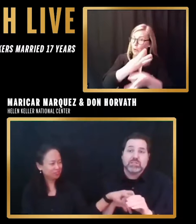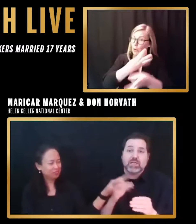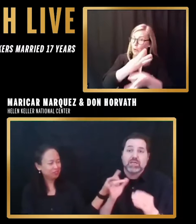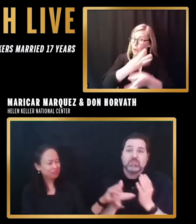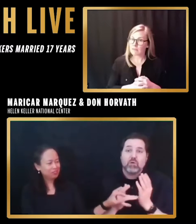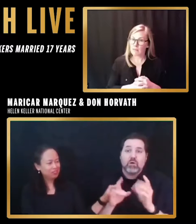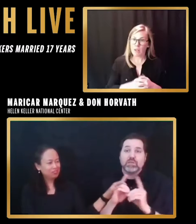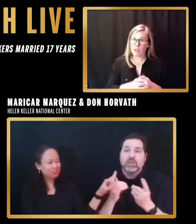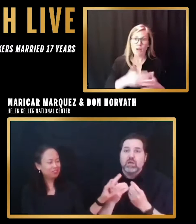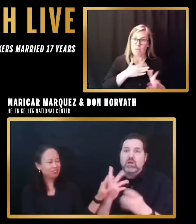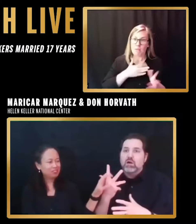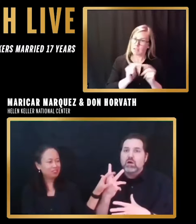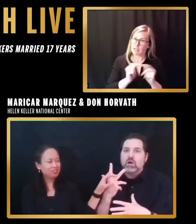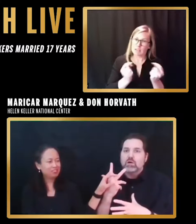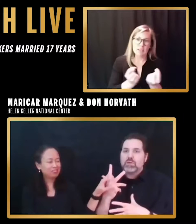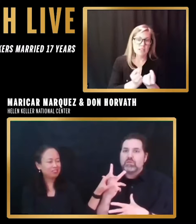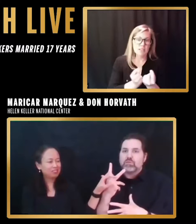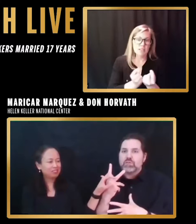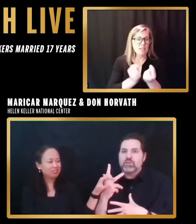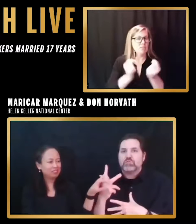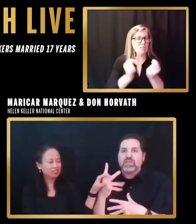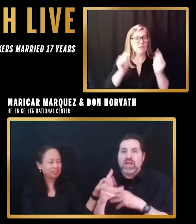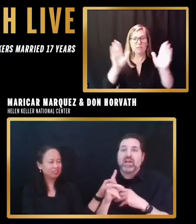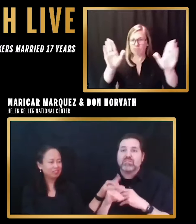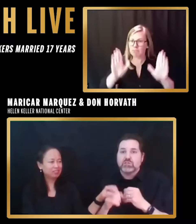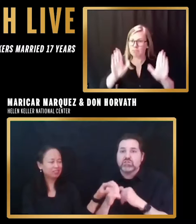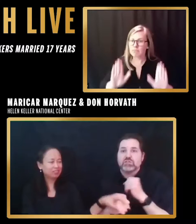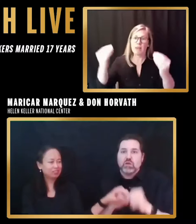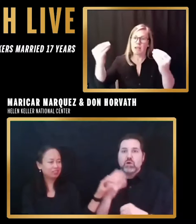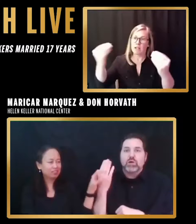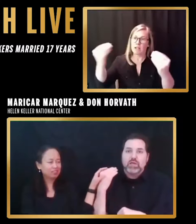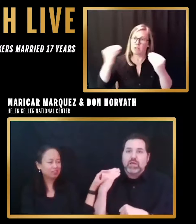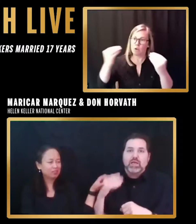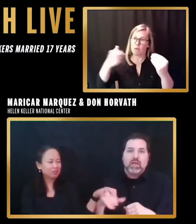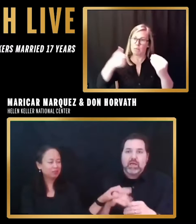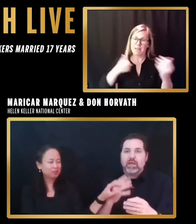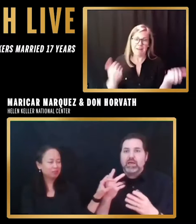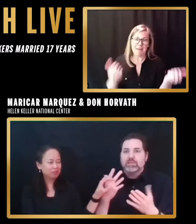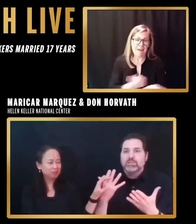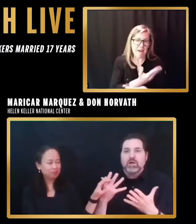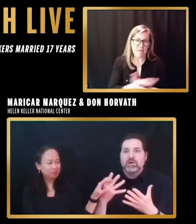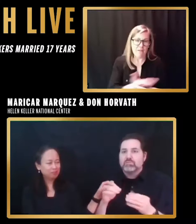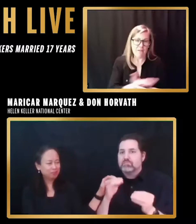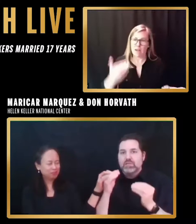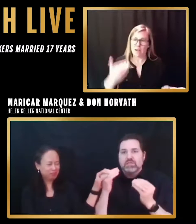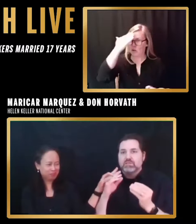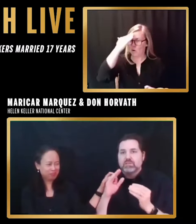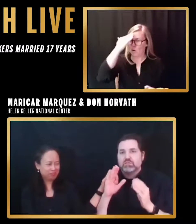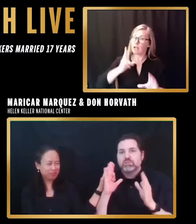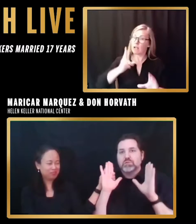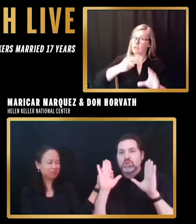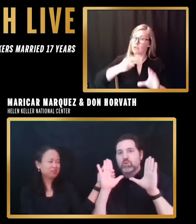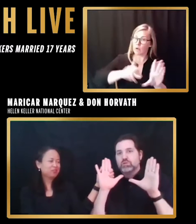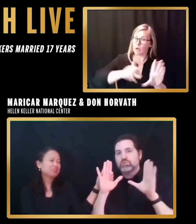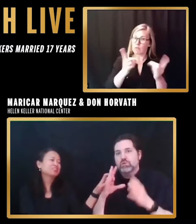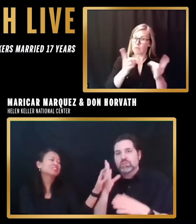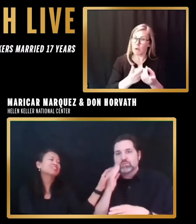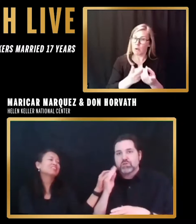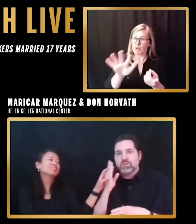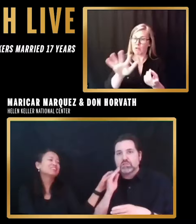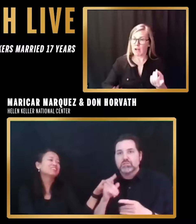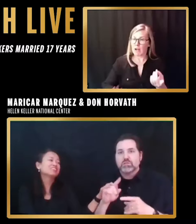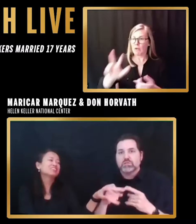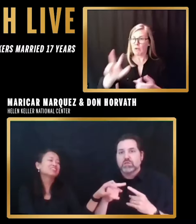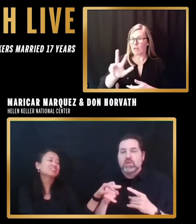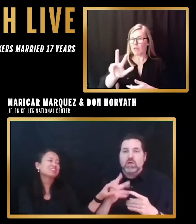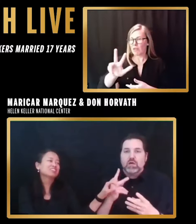joined the tech department about three and a half years ago. And it's just been a wonderful